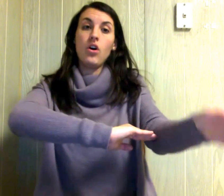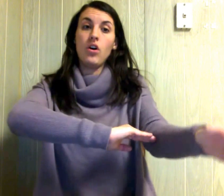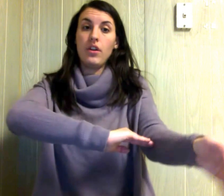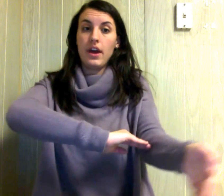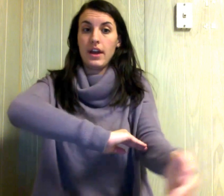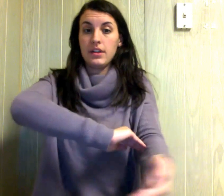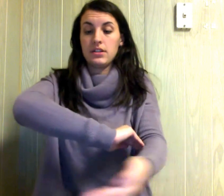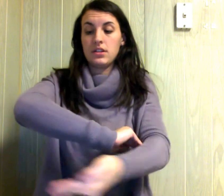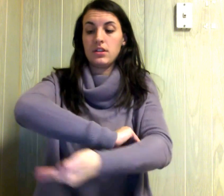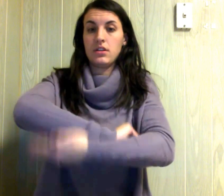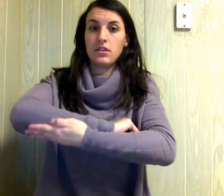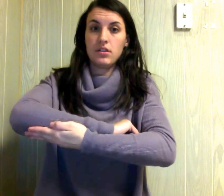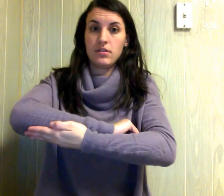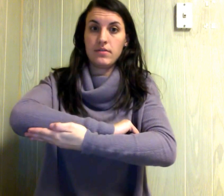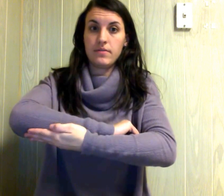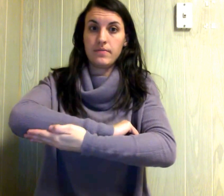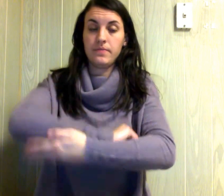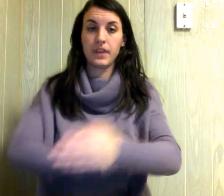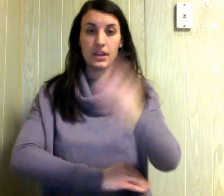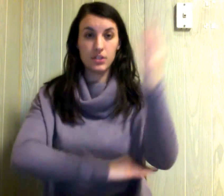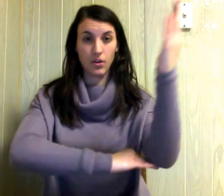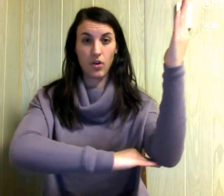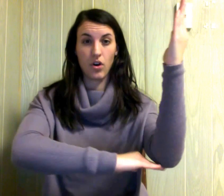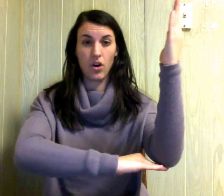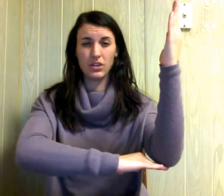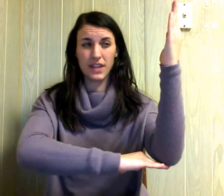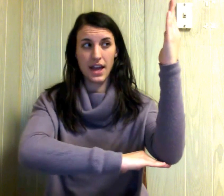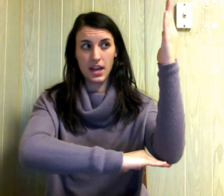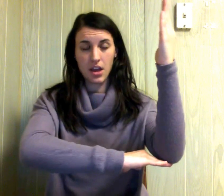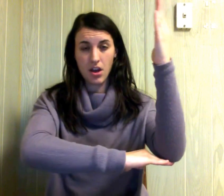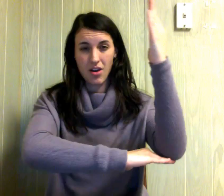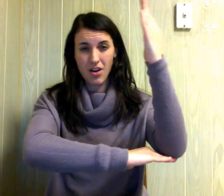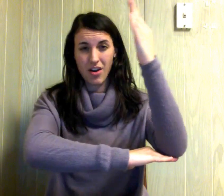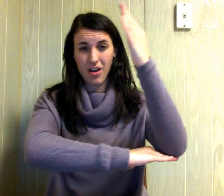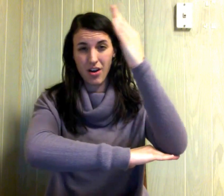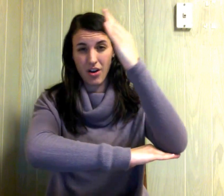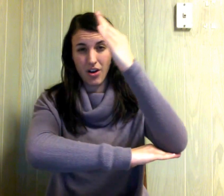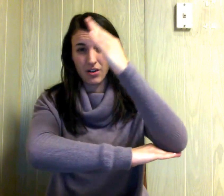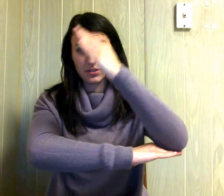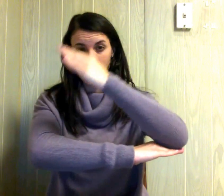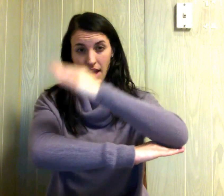all night. Okay, so all day, all day,